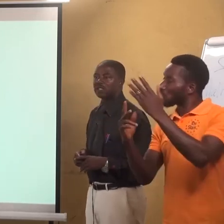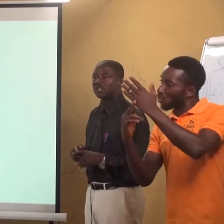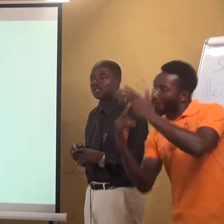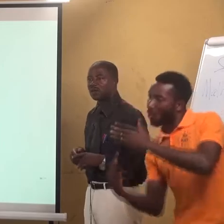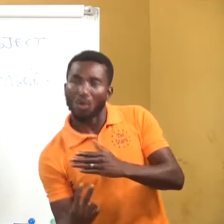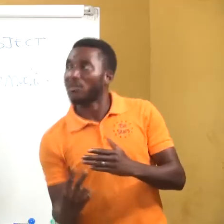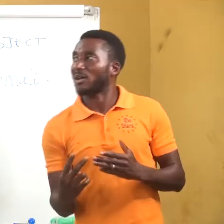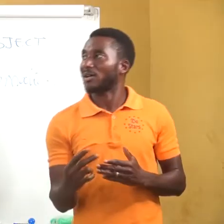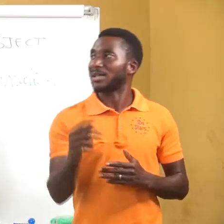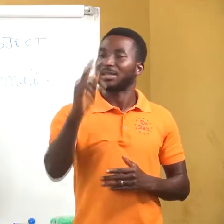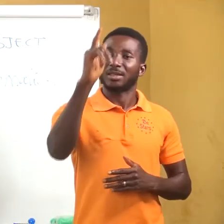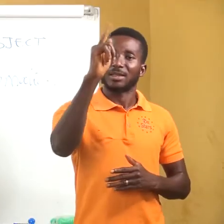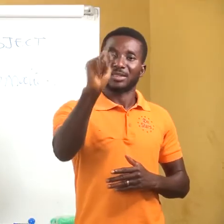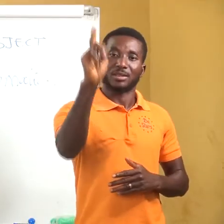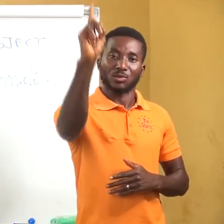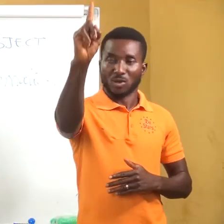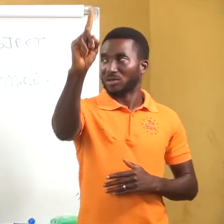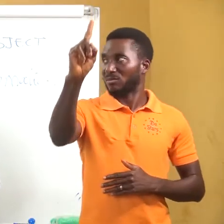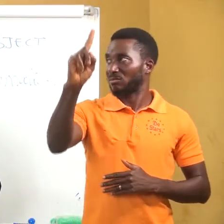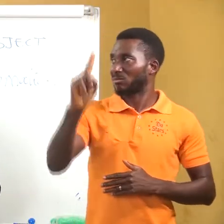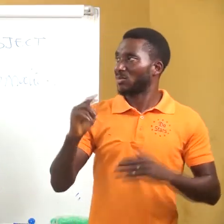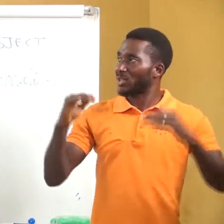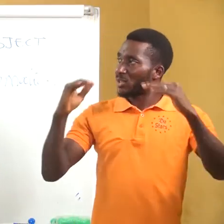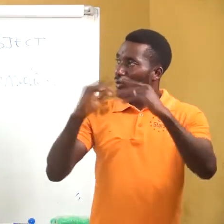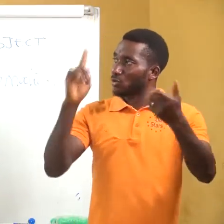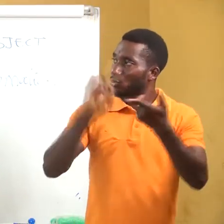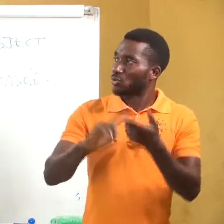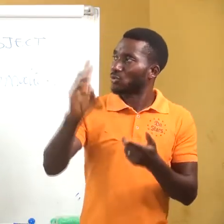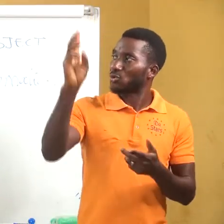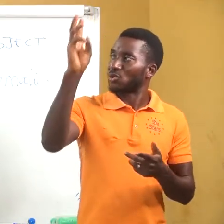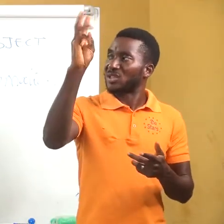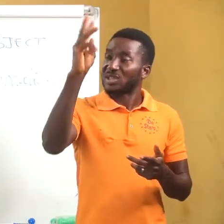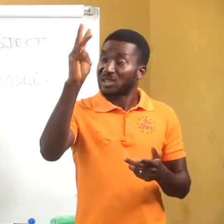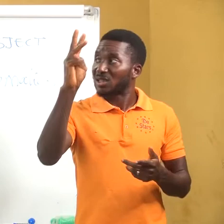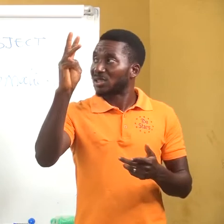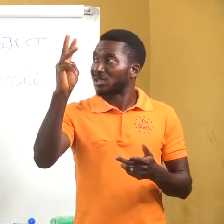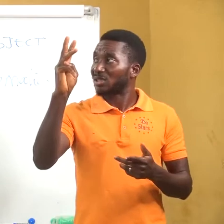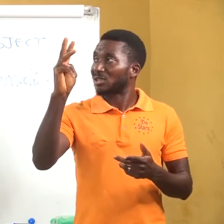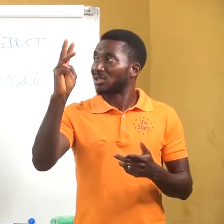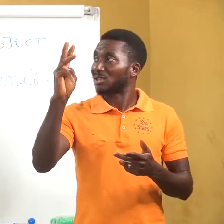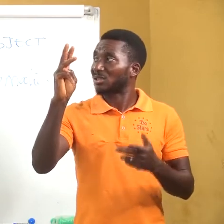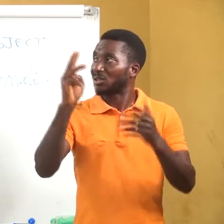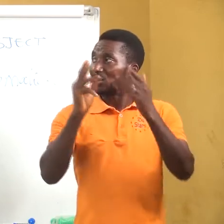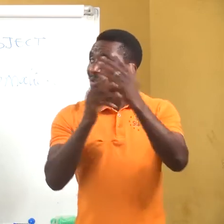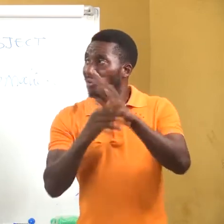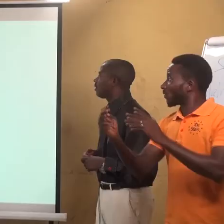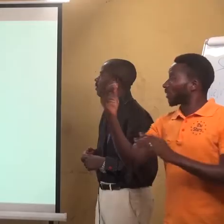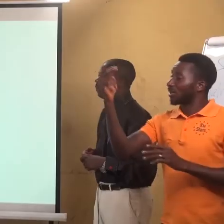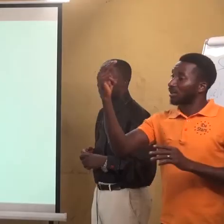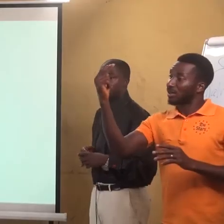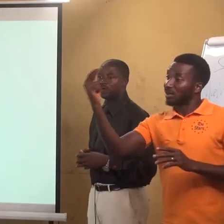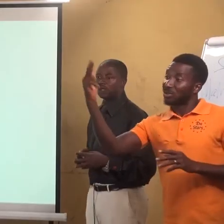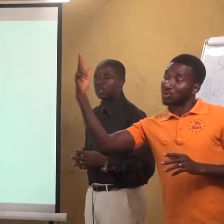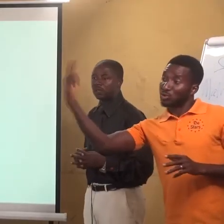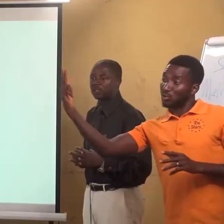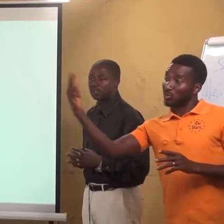T2/T1, that is the second term divided by the first term. And the second term from the sequence given is 16,